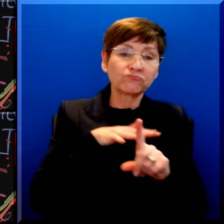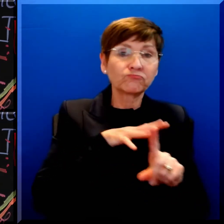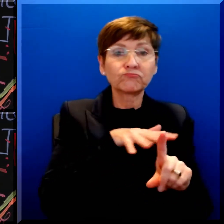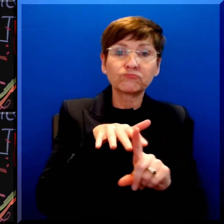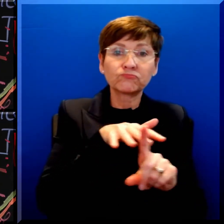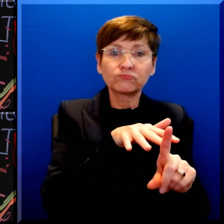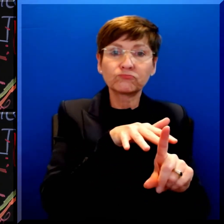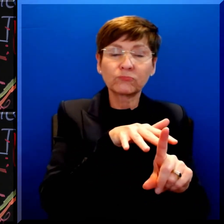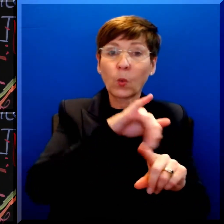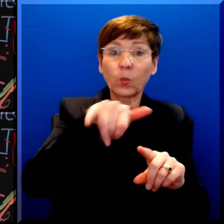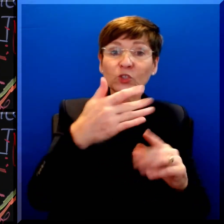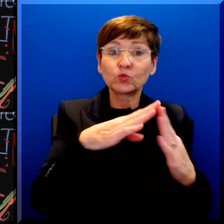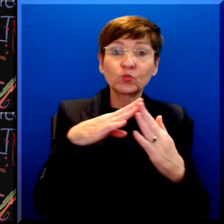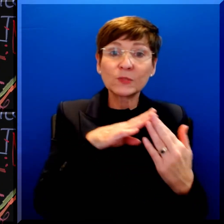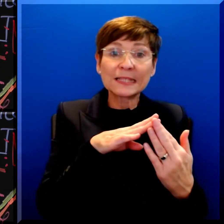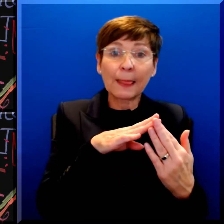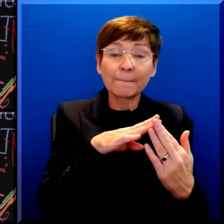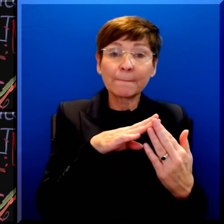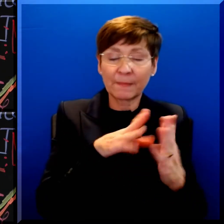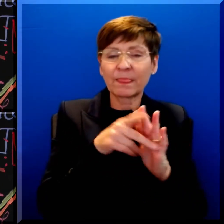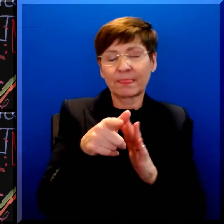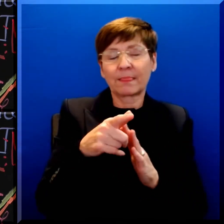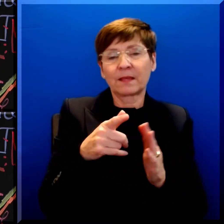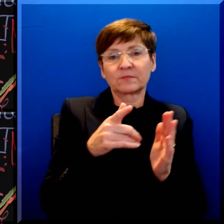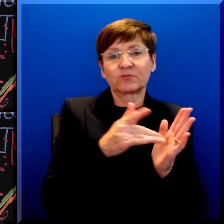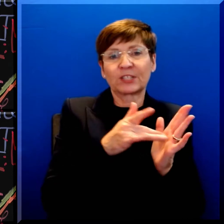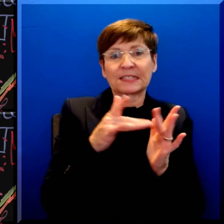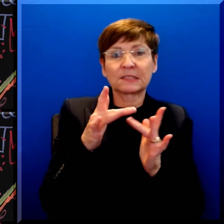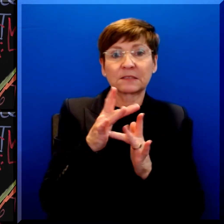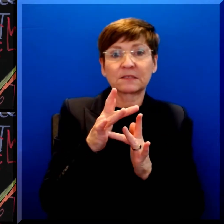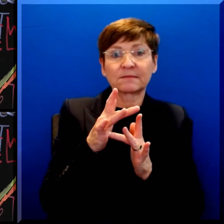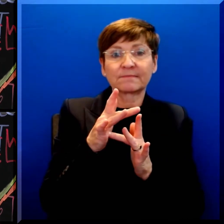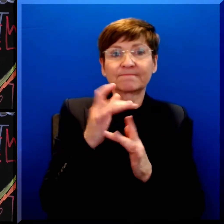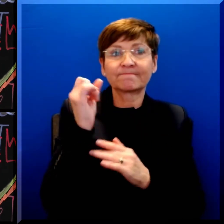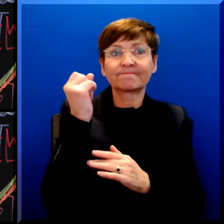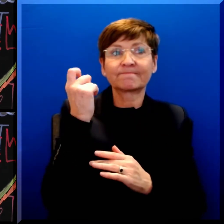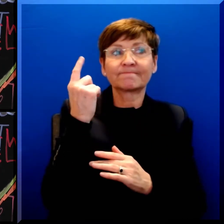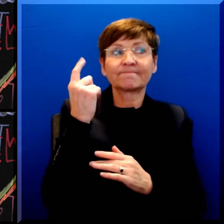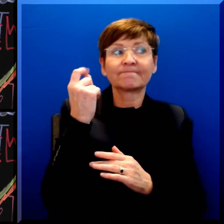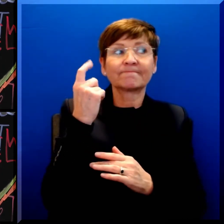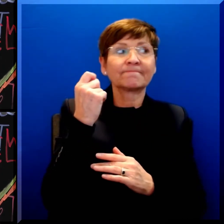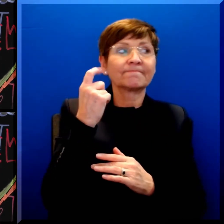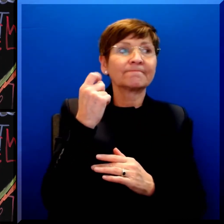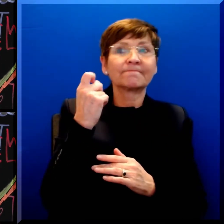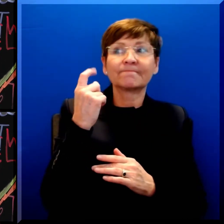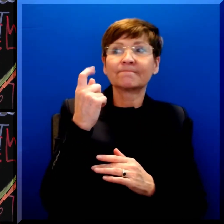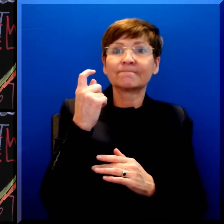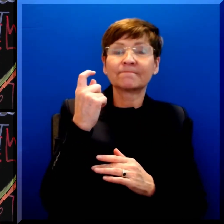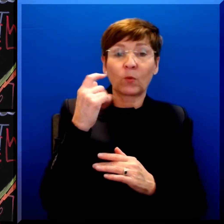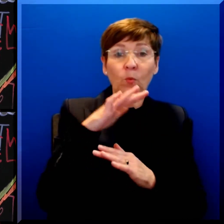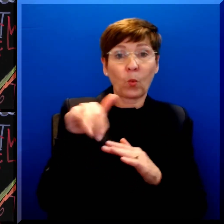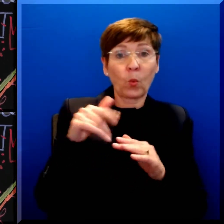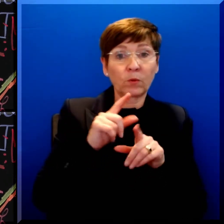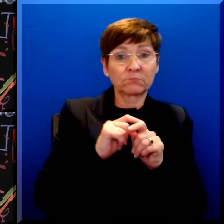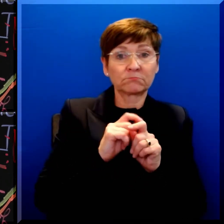I'm going to actually die on a cross. And Judas didn't like that very much. And he betrayed him. And then his friends abandoned him. And actually, Jesus had a crisis